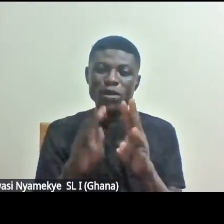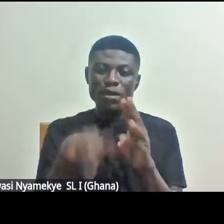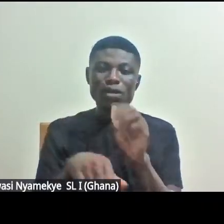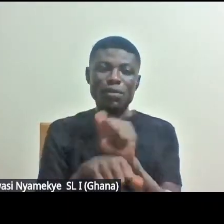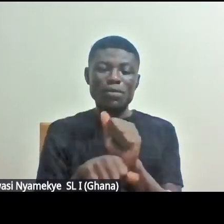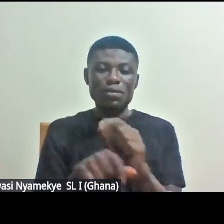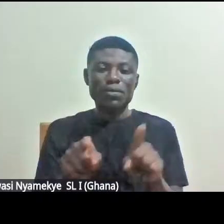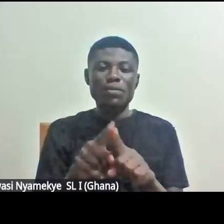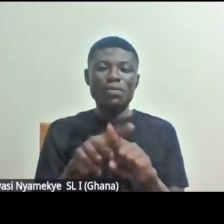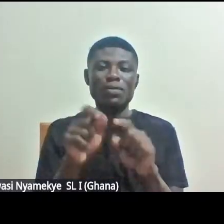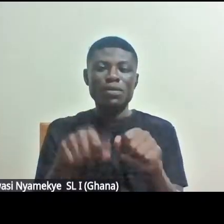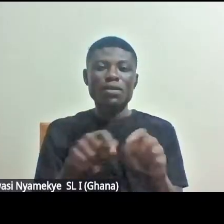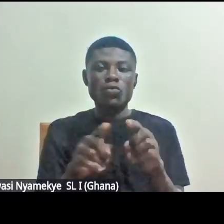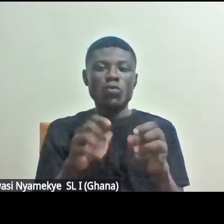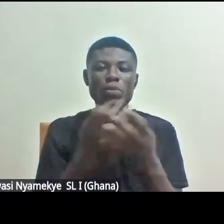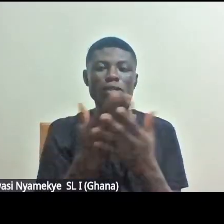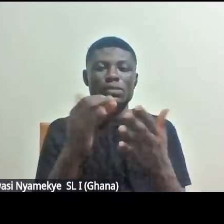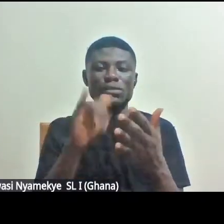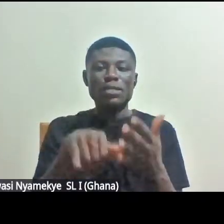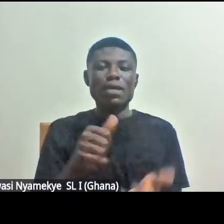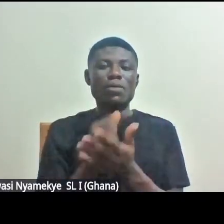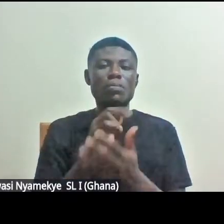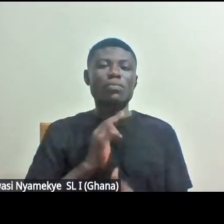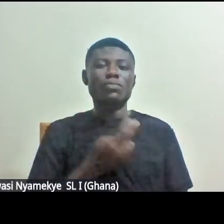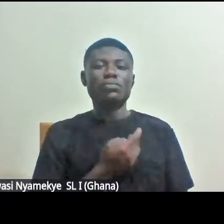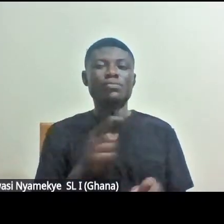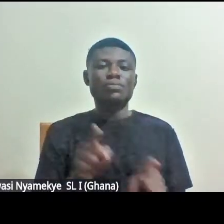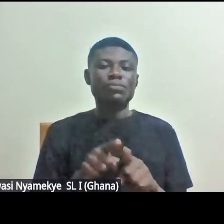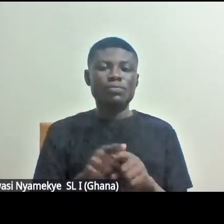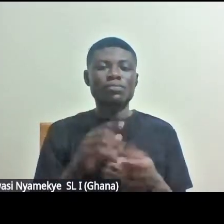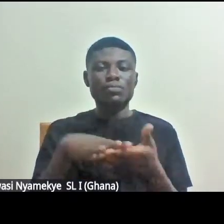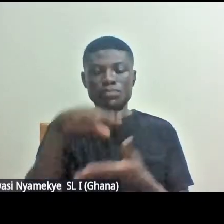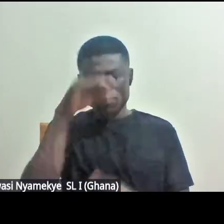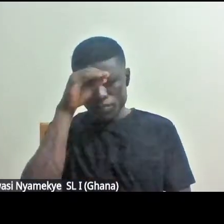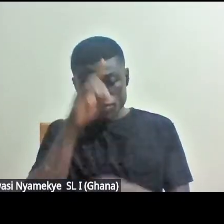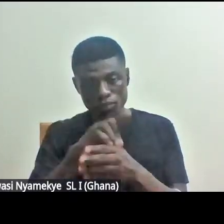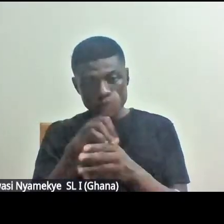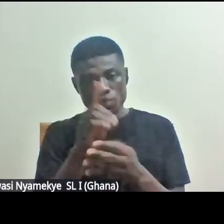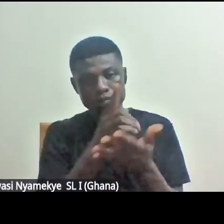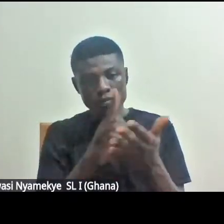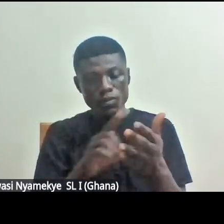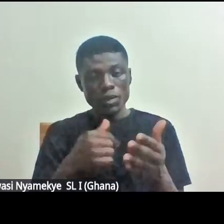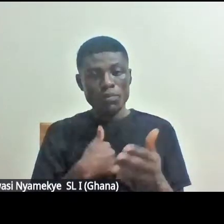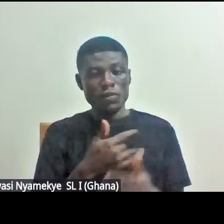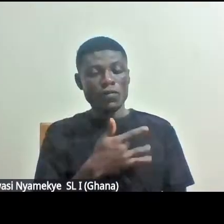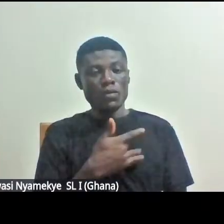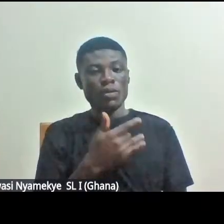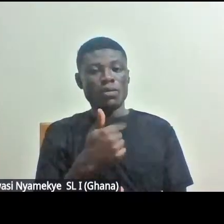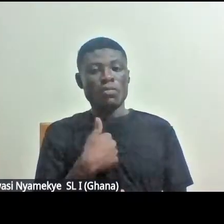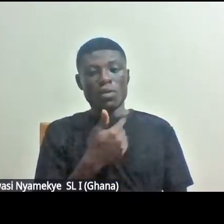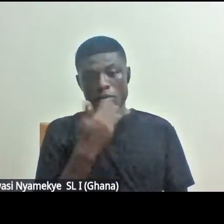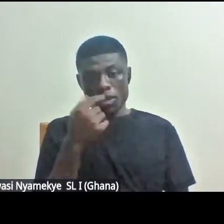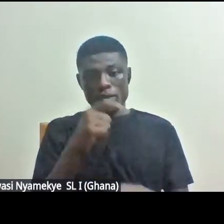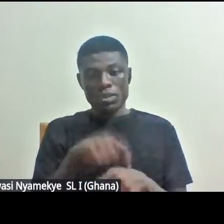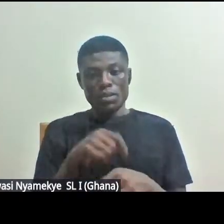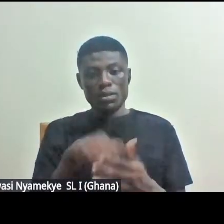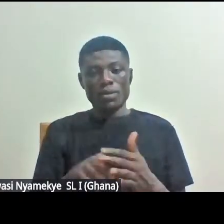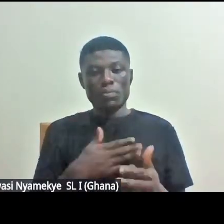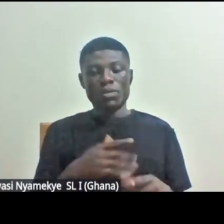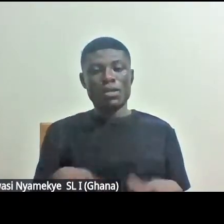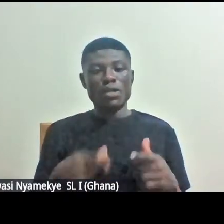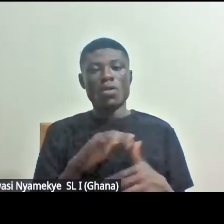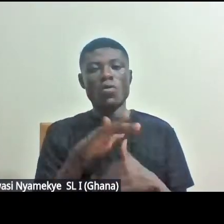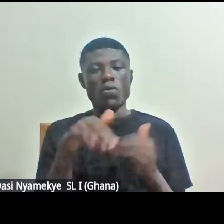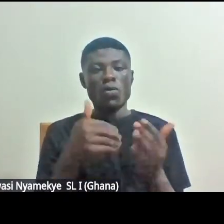really can do a lot. As a dyslexic and somebody, I feel like I'm in my best time of life of all